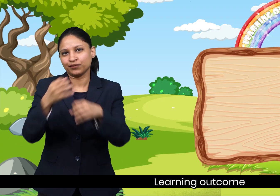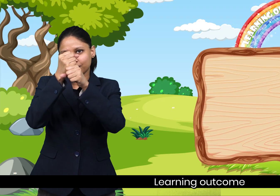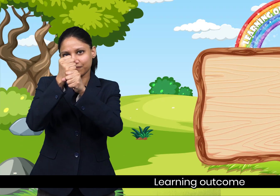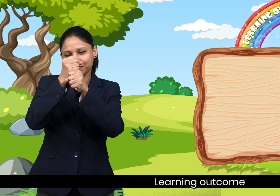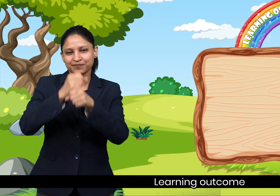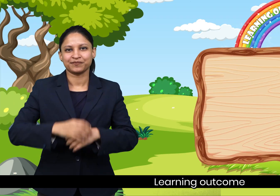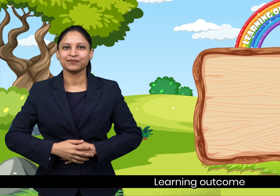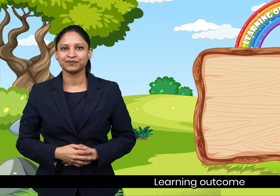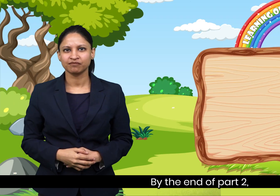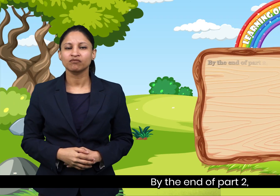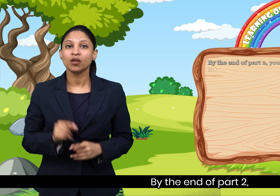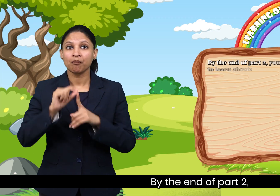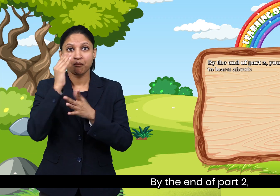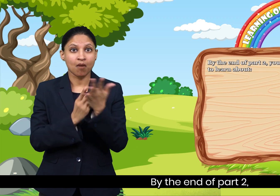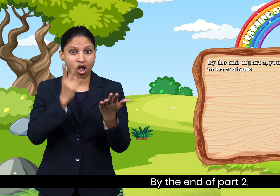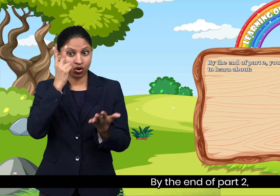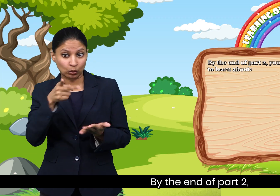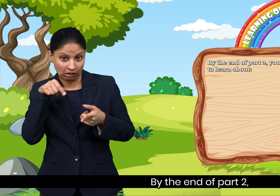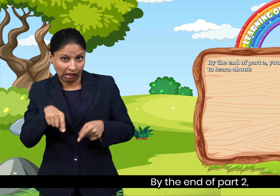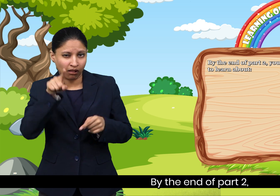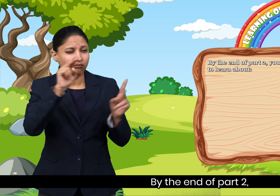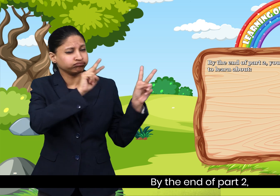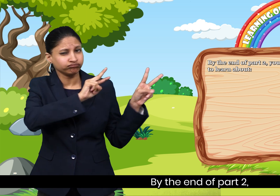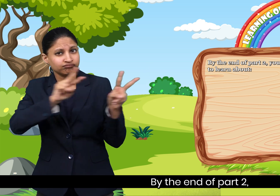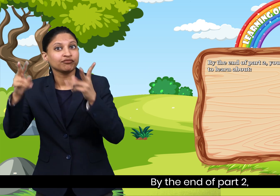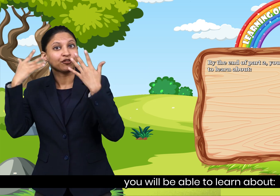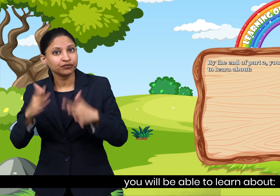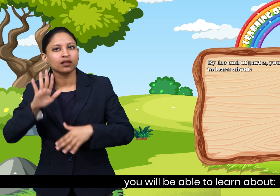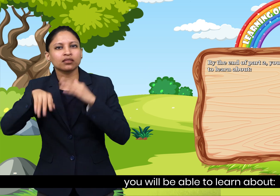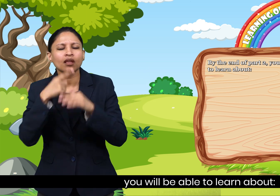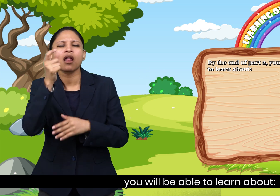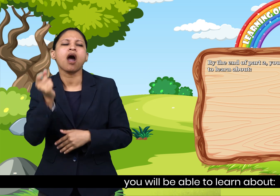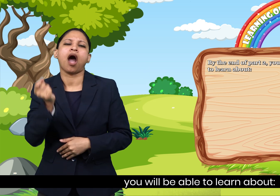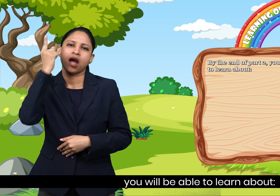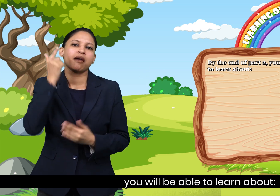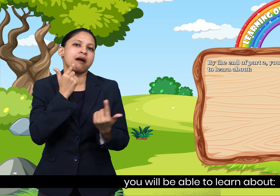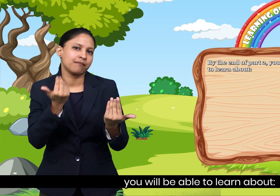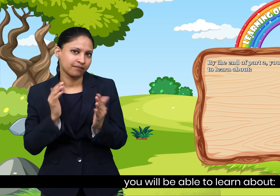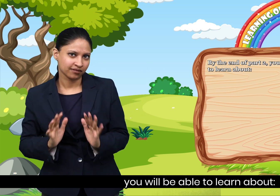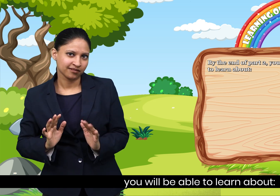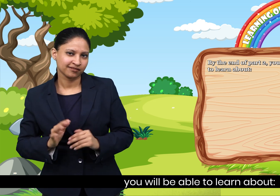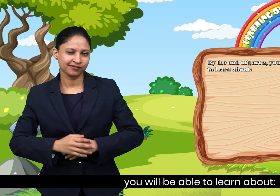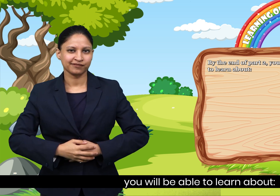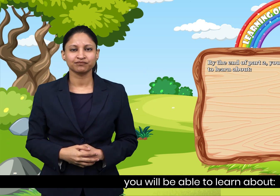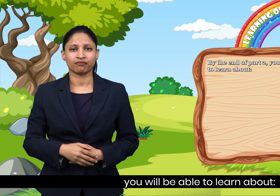Learning outcome. By the end of part 2, you will be able to learn about